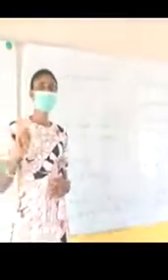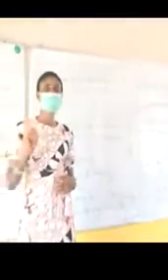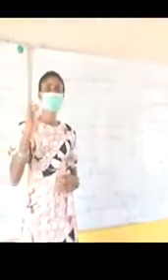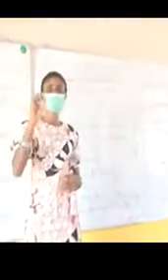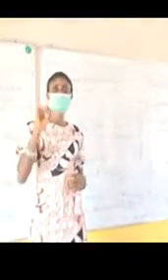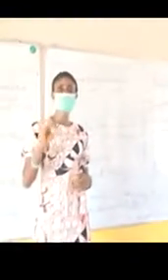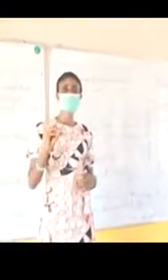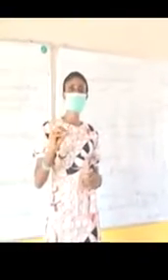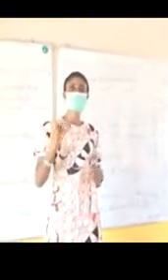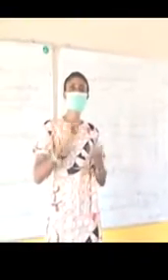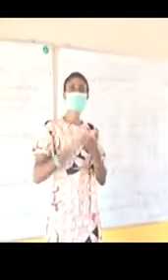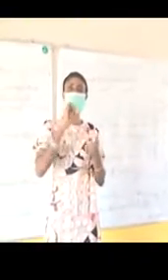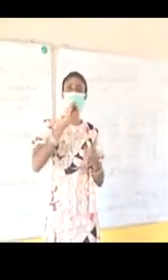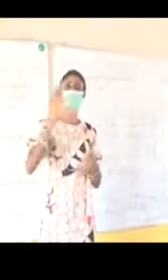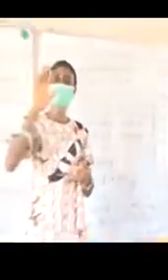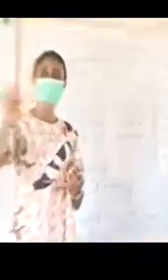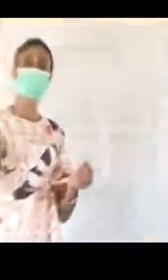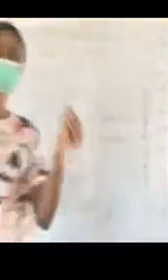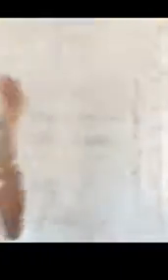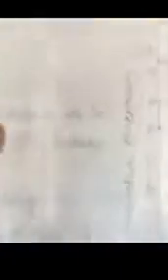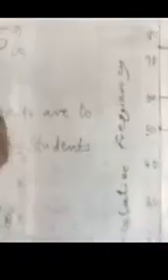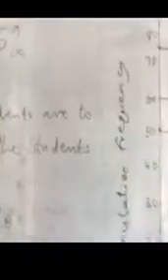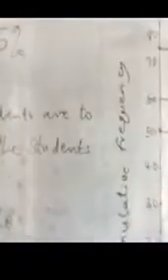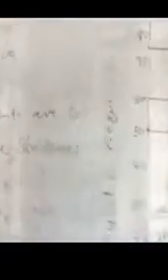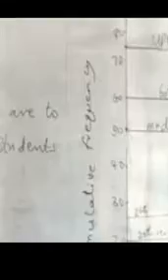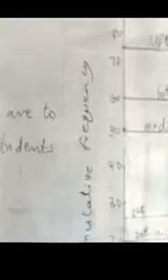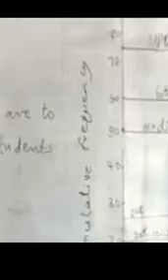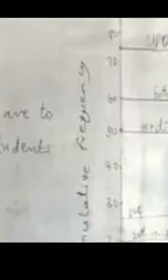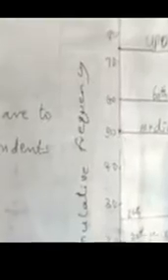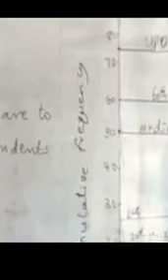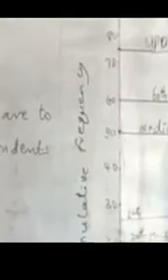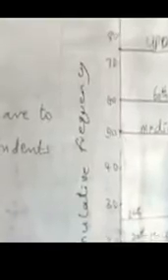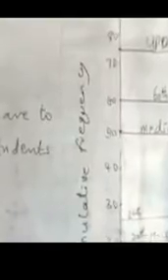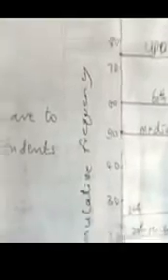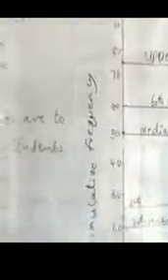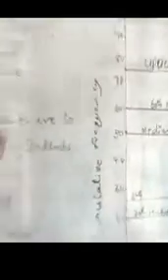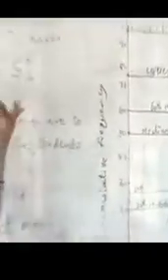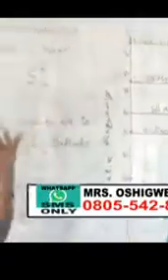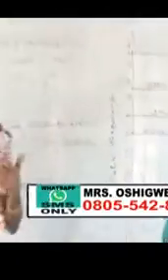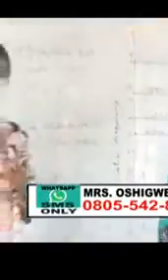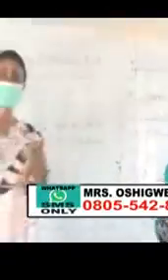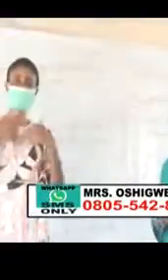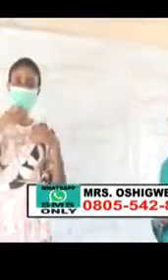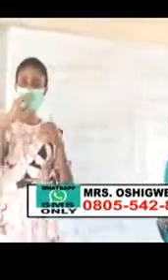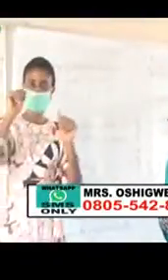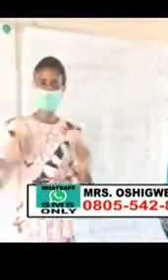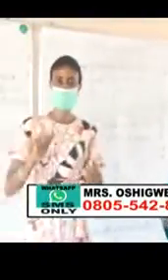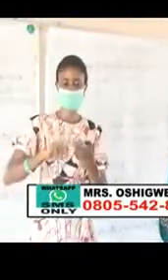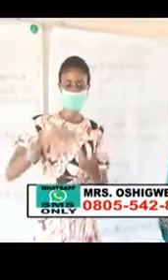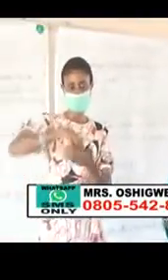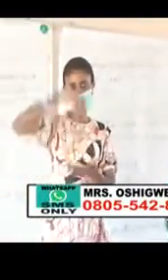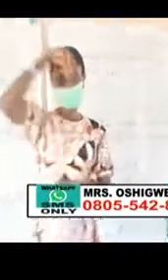So that is your cumulative frequency curve. I hope we have been able to learn something